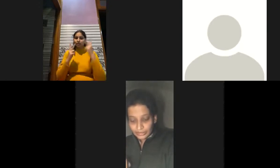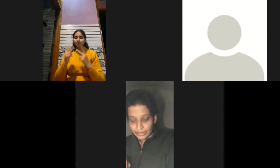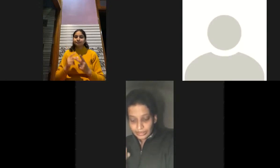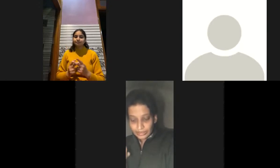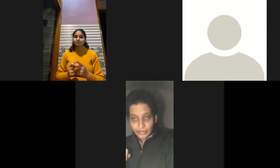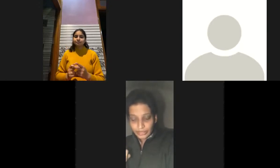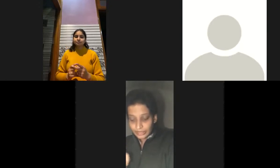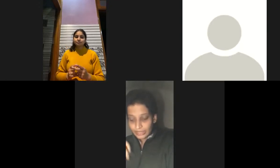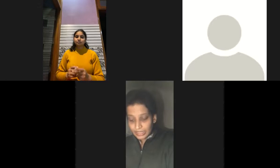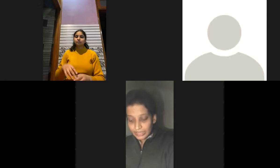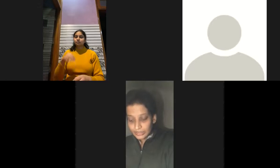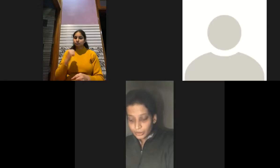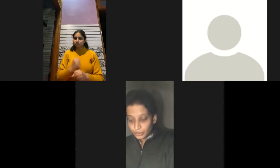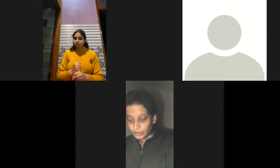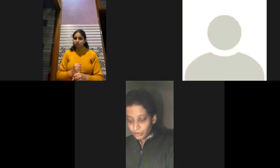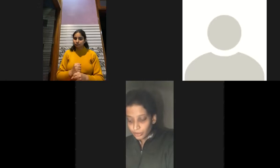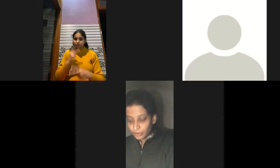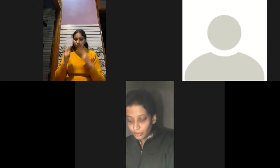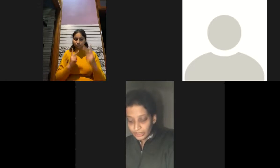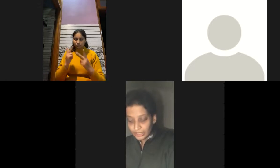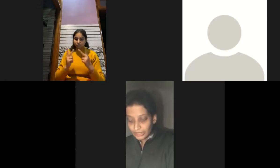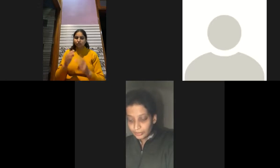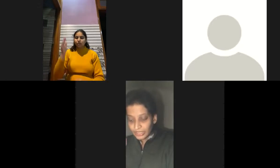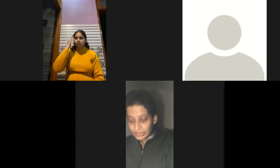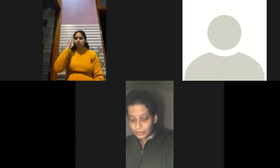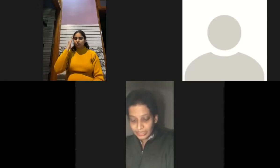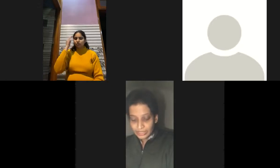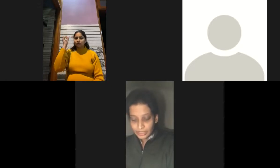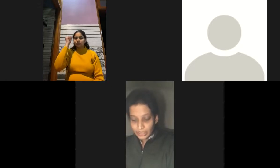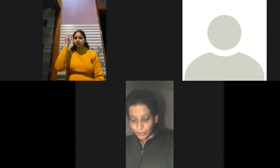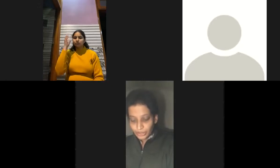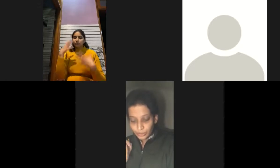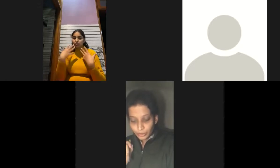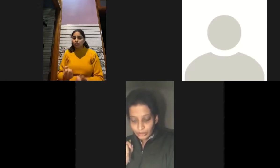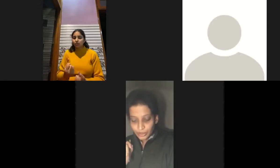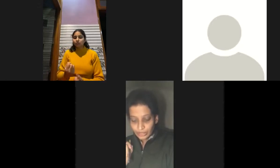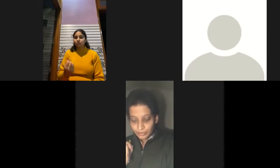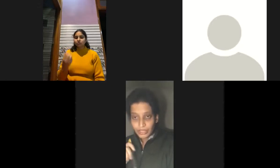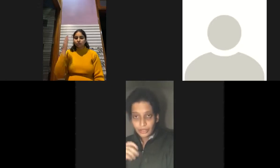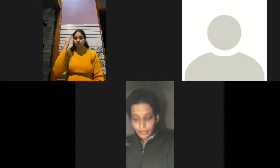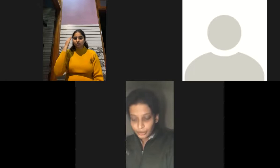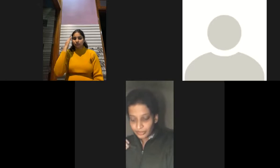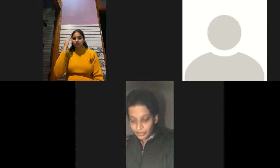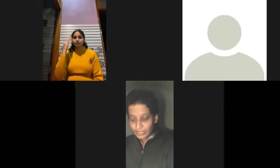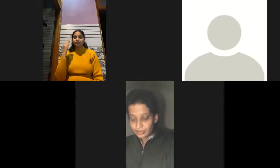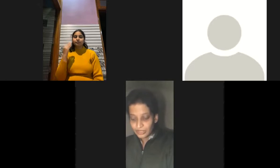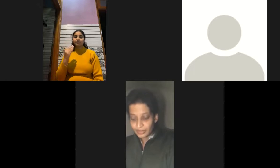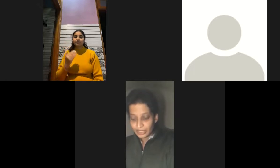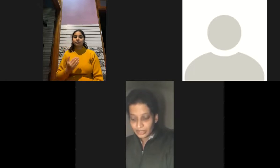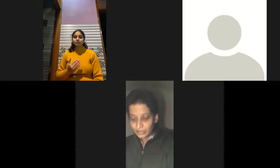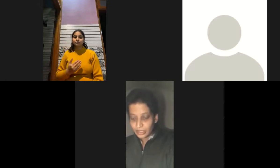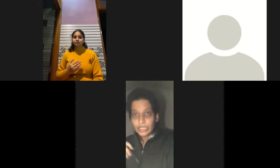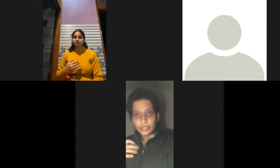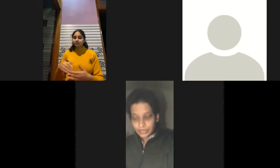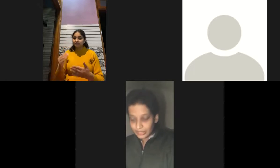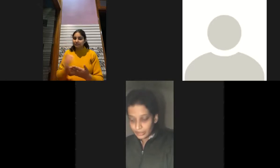writes that Gulliver desires to know the monsters, but he must manage what he knows about them in order to defend himself against